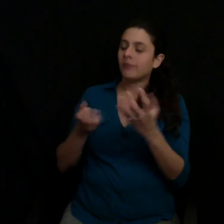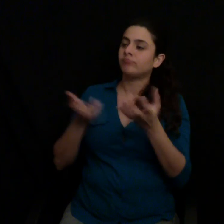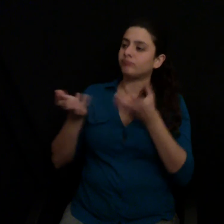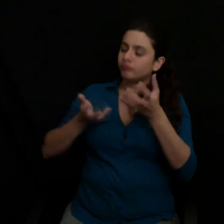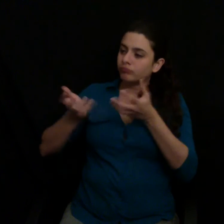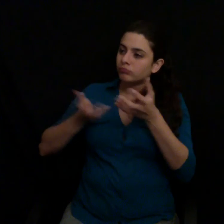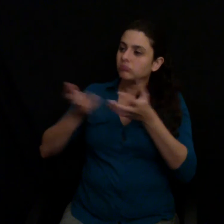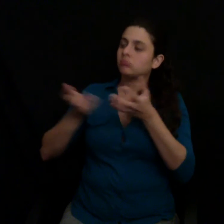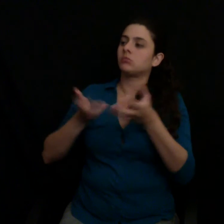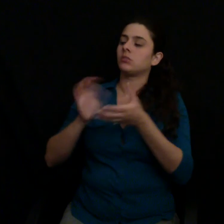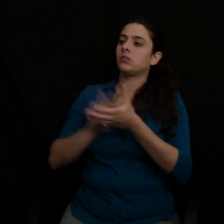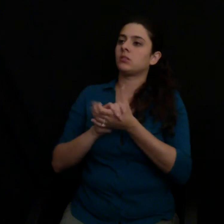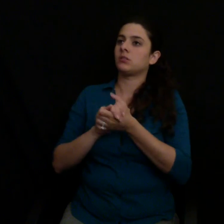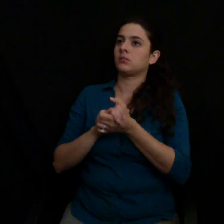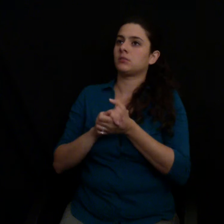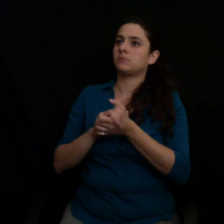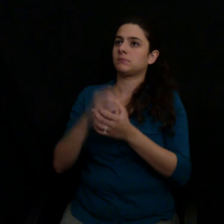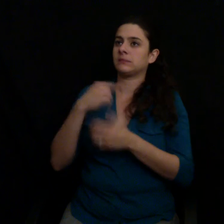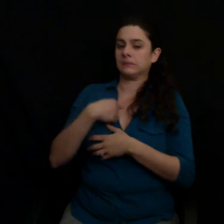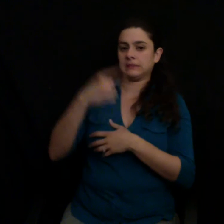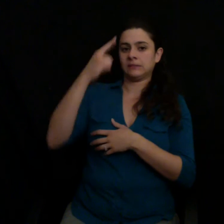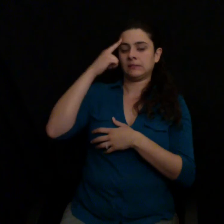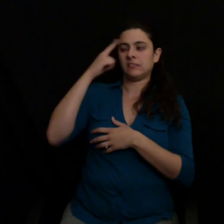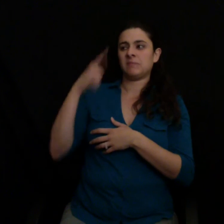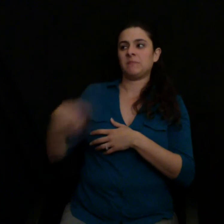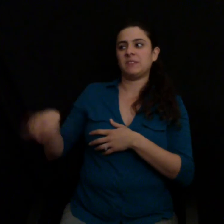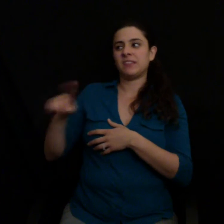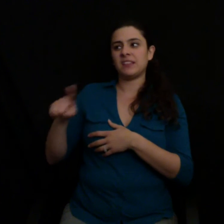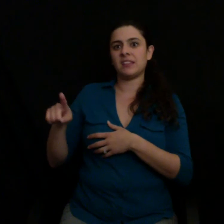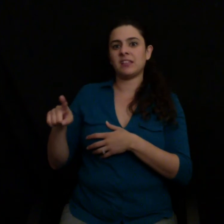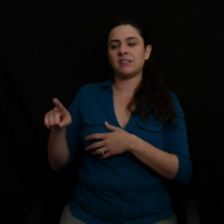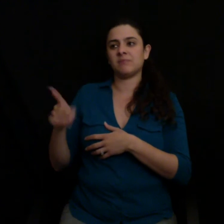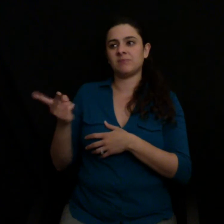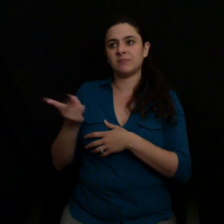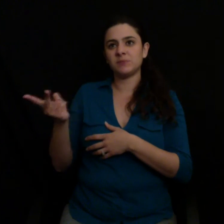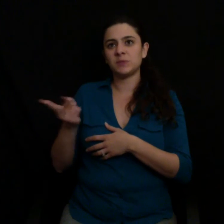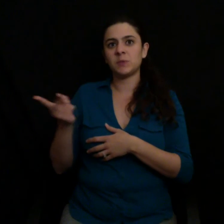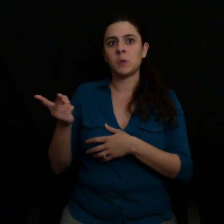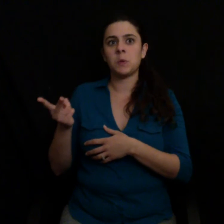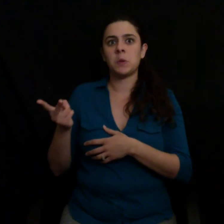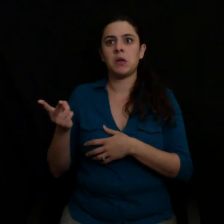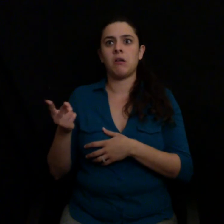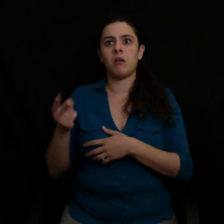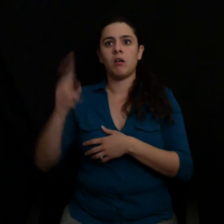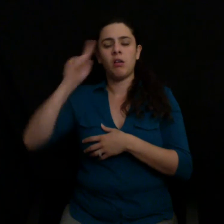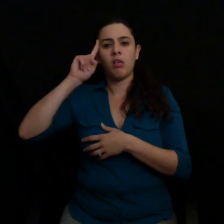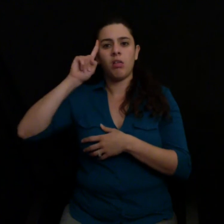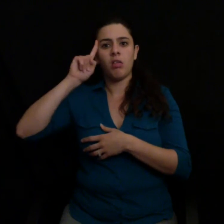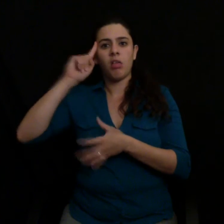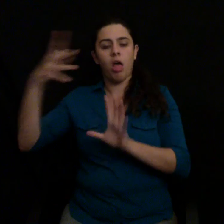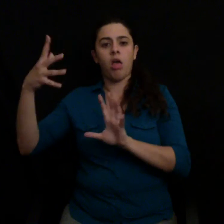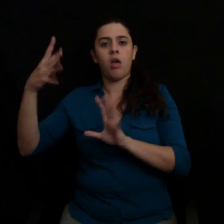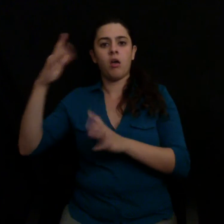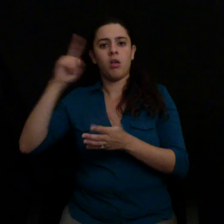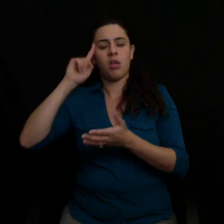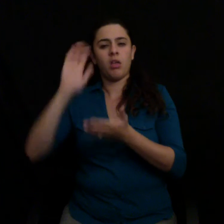I think they were just kind of freaked out that I had just up and quit my job, and I was off with someone that they had never heard